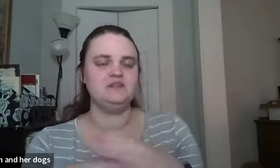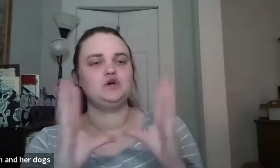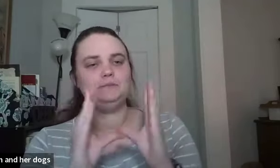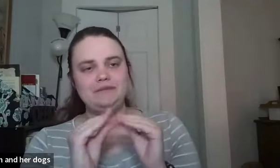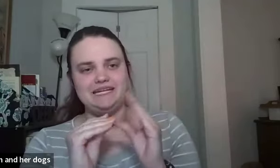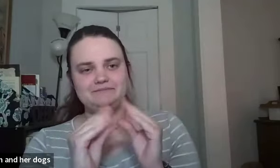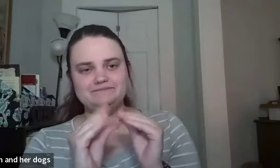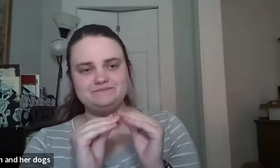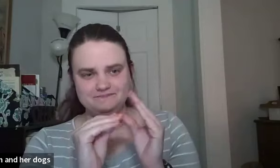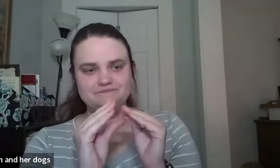So meeting.